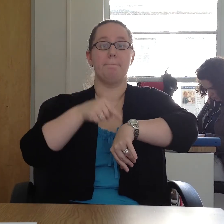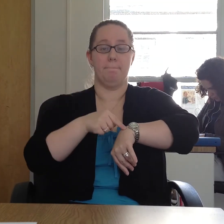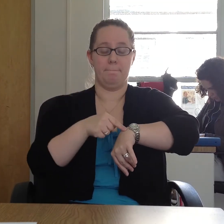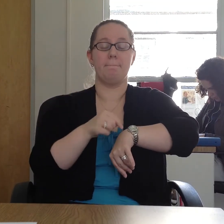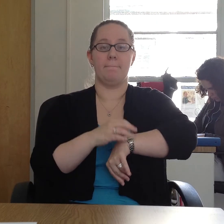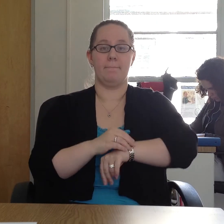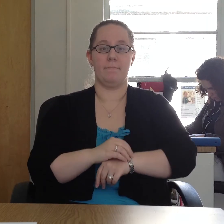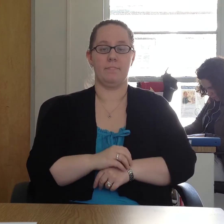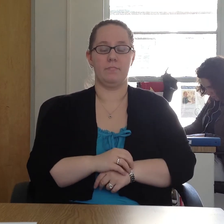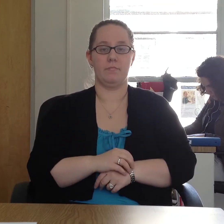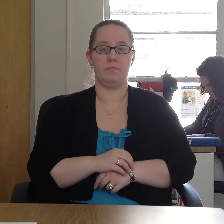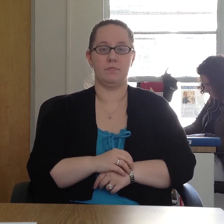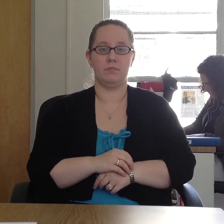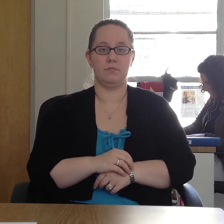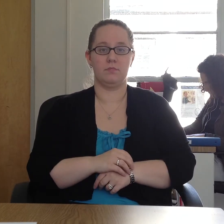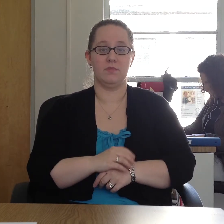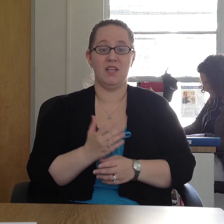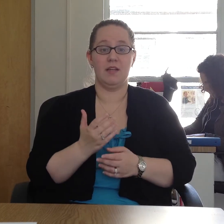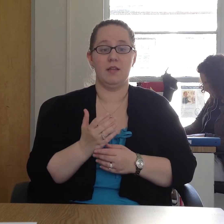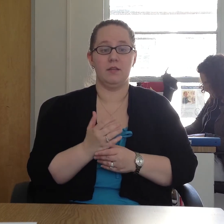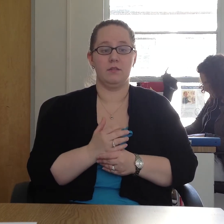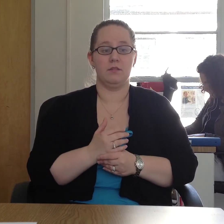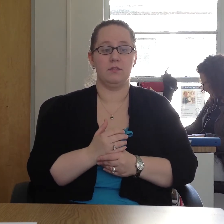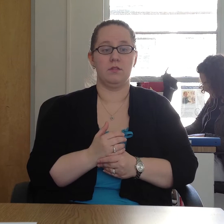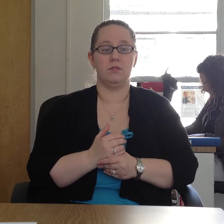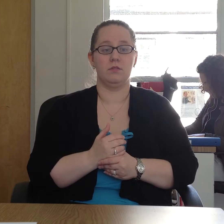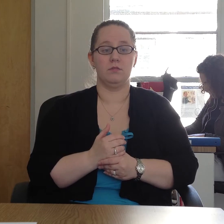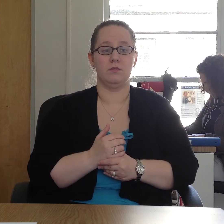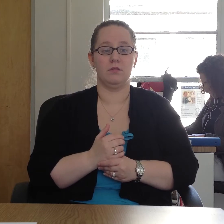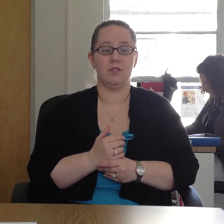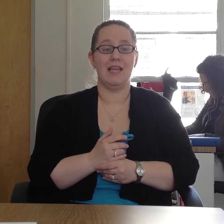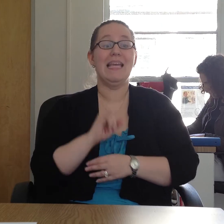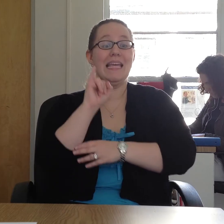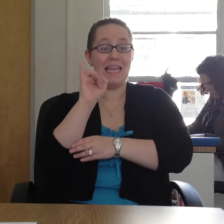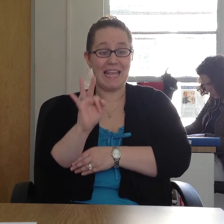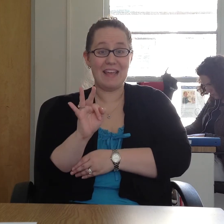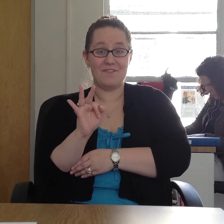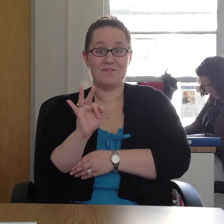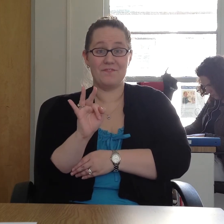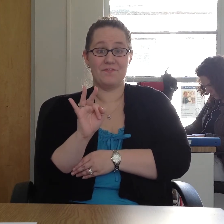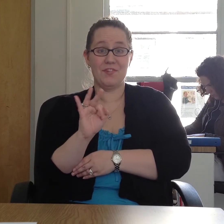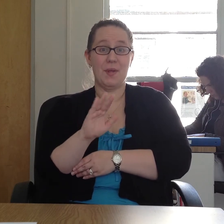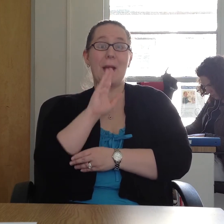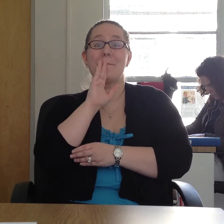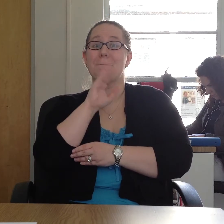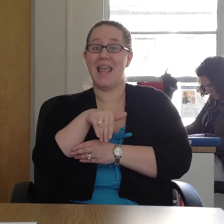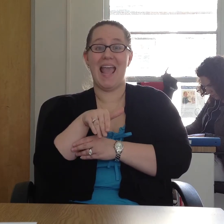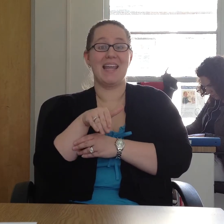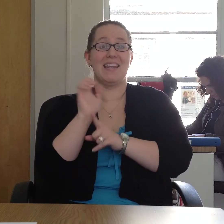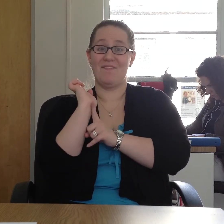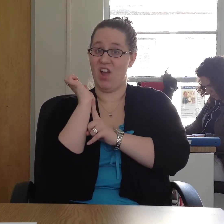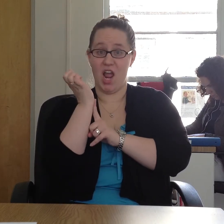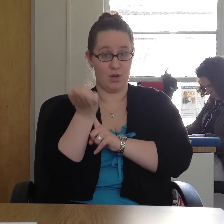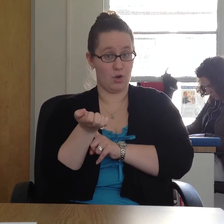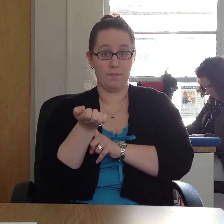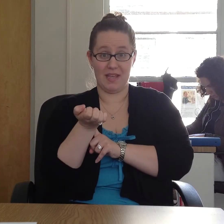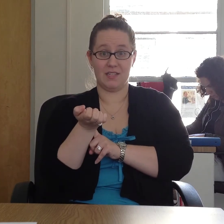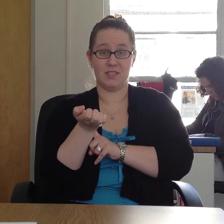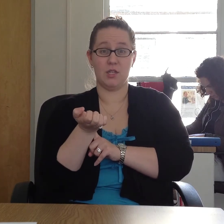Under ideal conditions, one organism can become 2 in as little as 20 minutes to